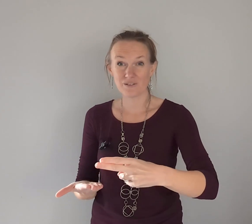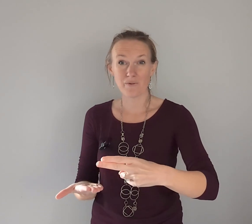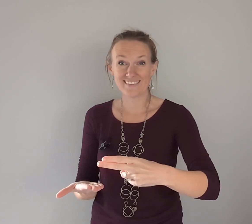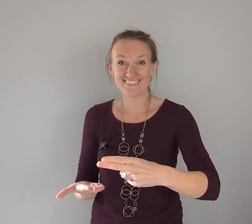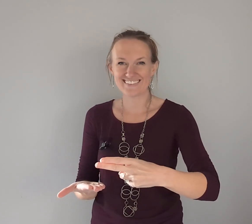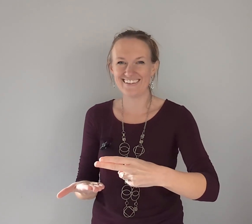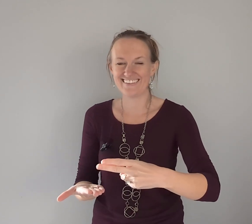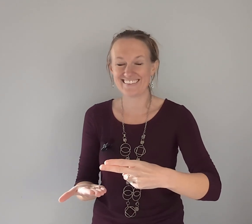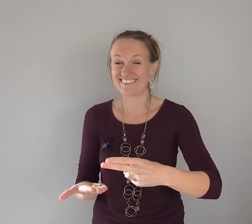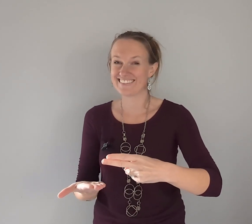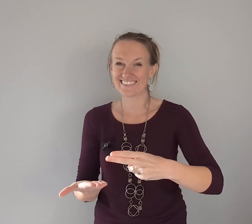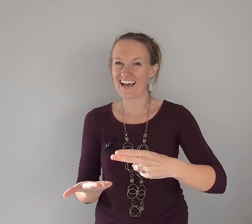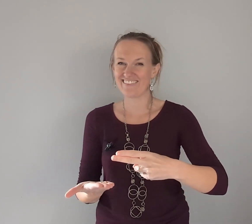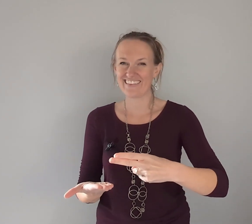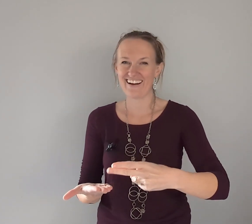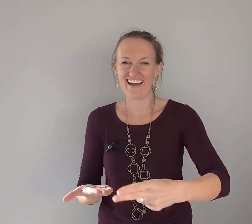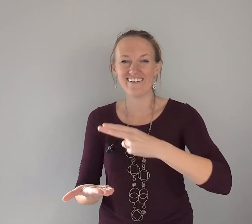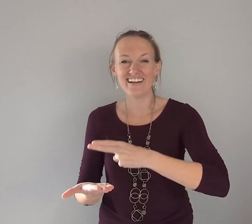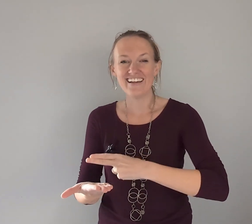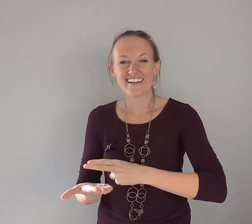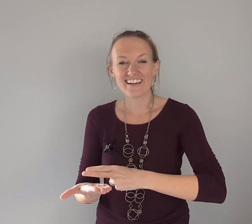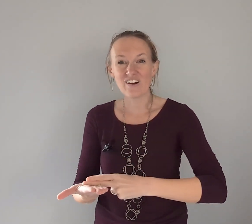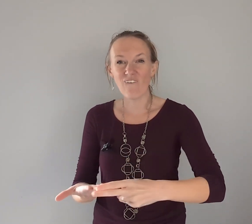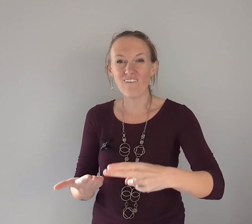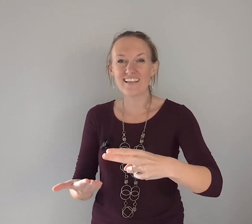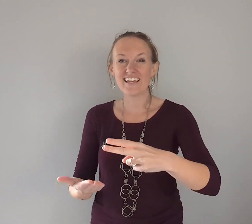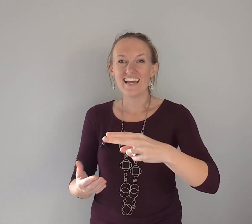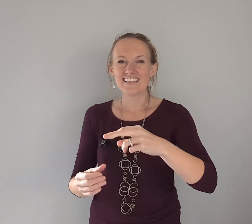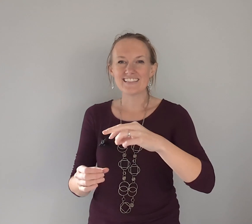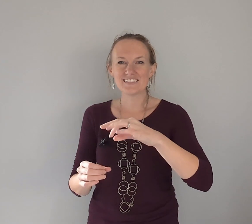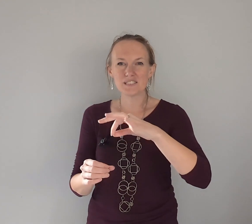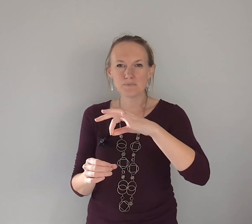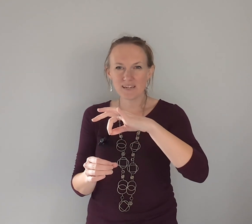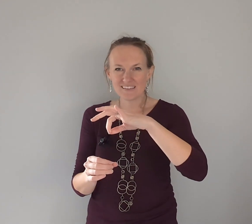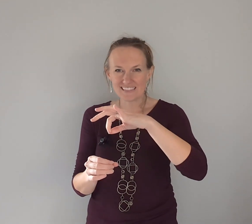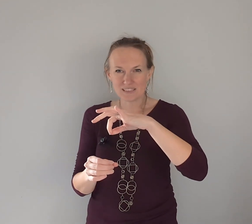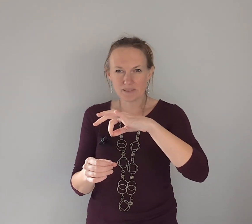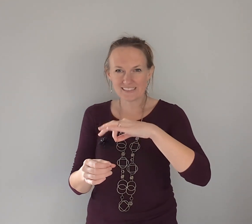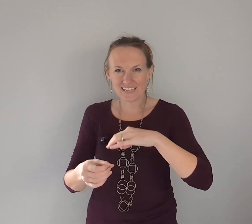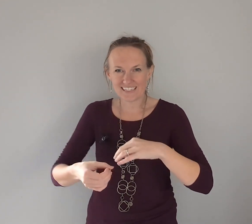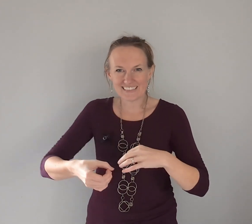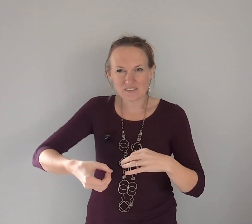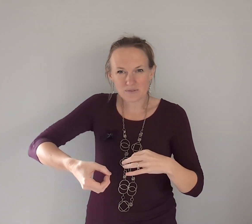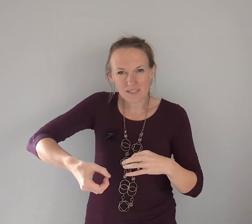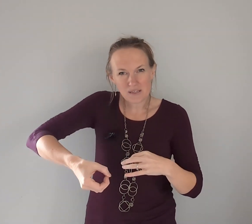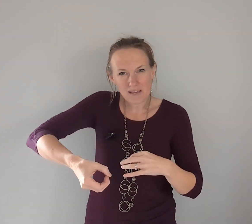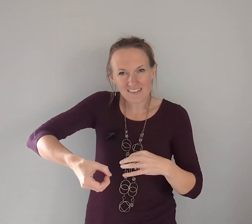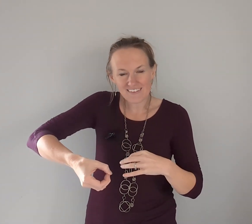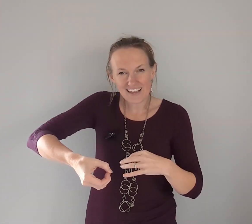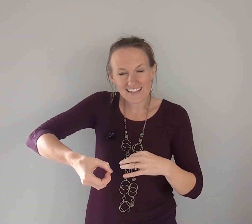it once. That's just a habit that I have. Okay, holy, and then spirit. Spirit is kind of neat. It's almost like you make a little